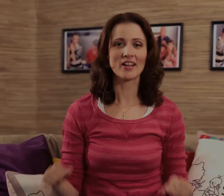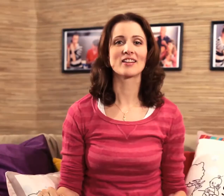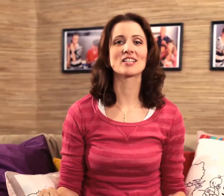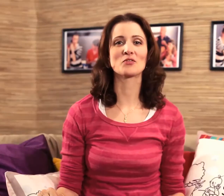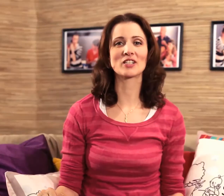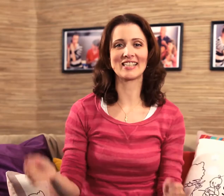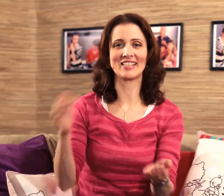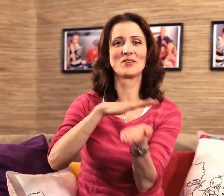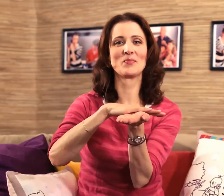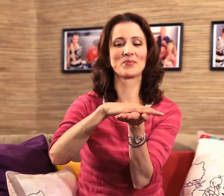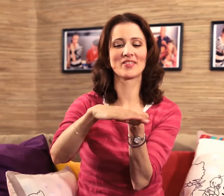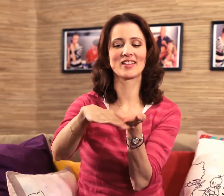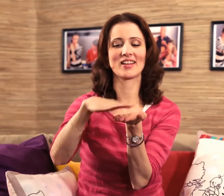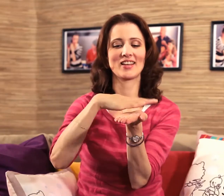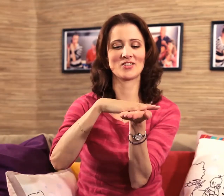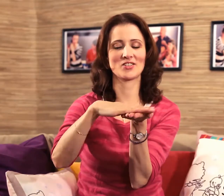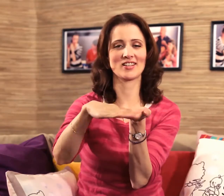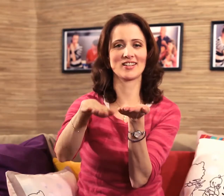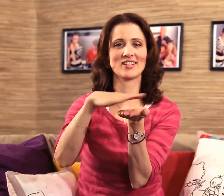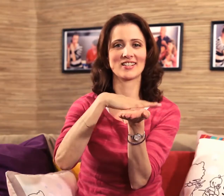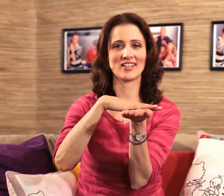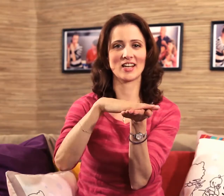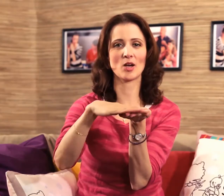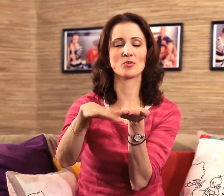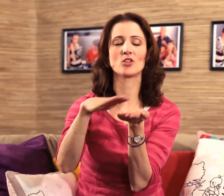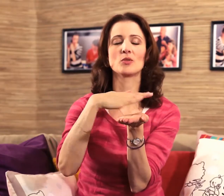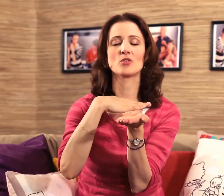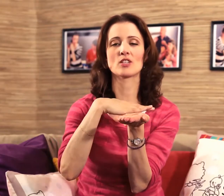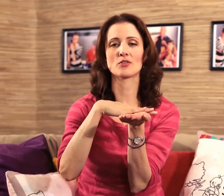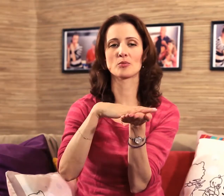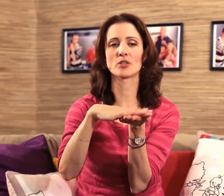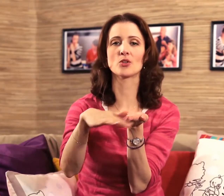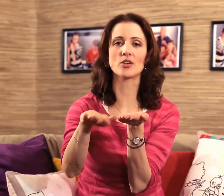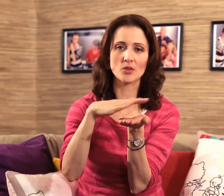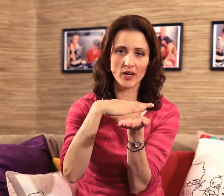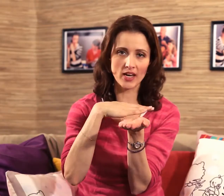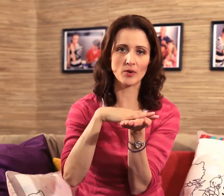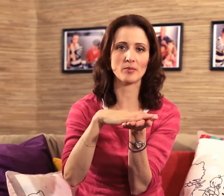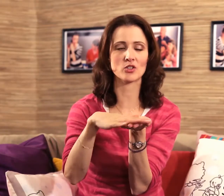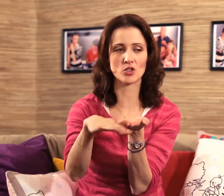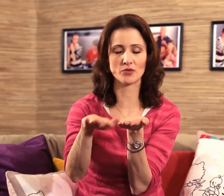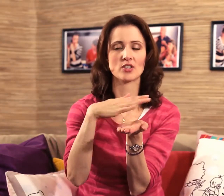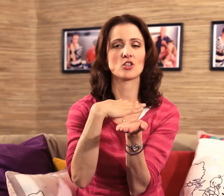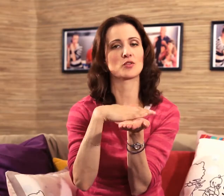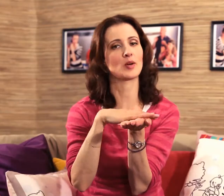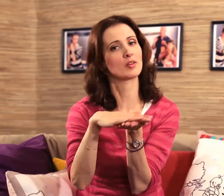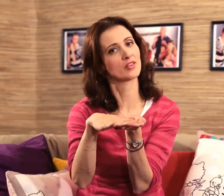The sign for clean, it's just like this, cleaning up. So you would use that for putting toys away, wiping a surface, and also for wiping